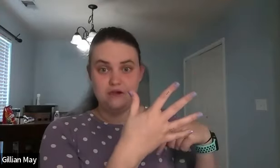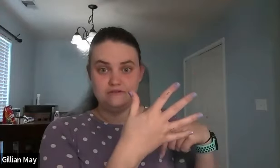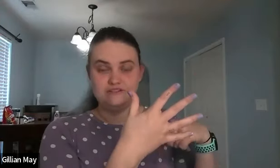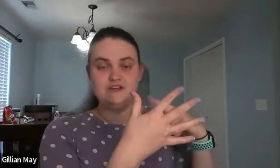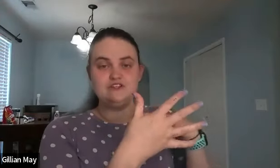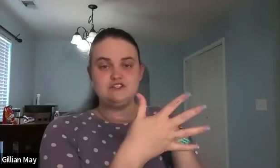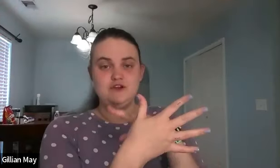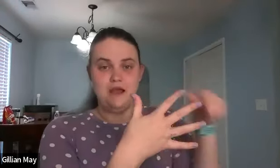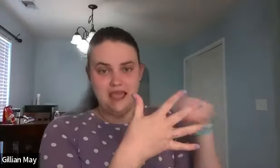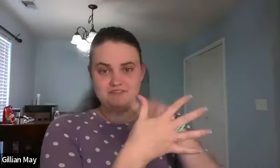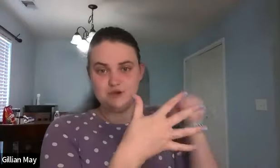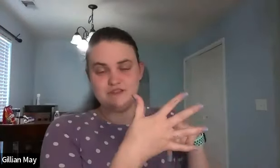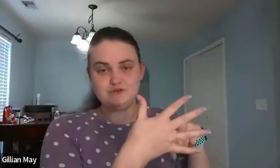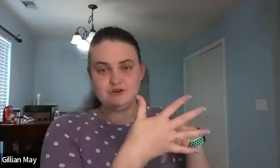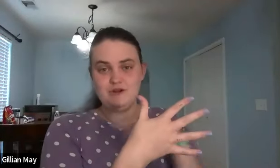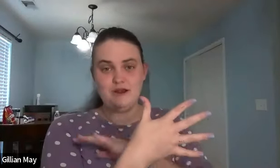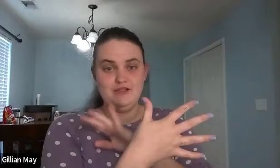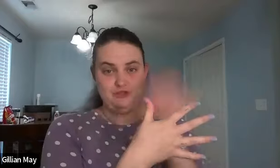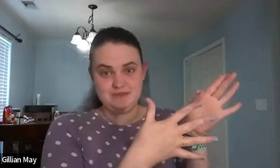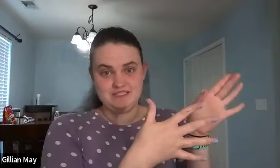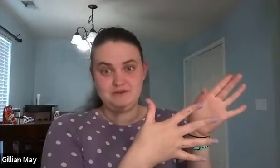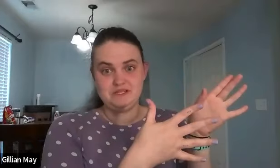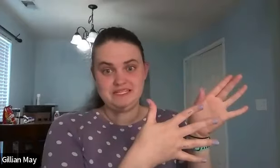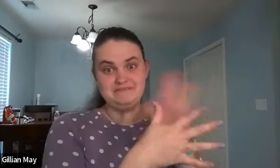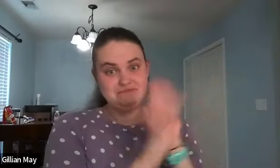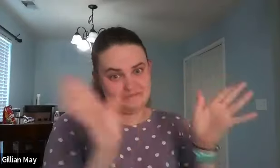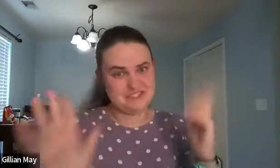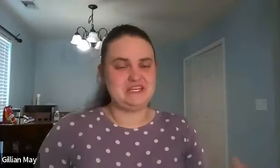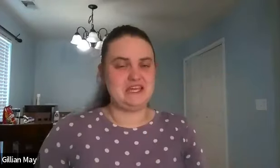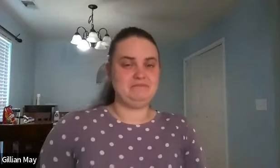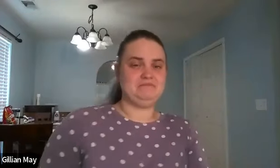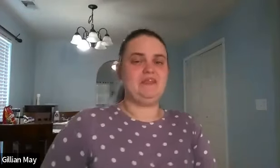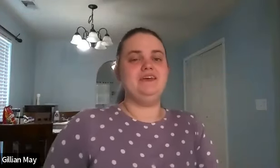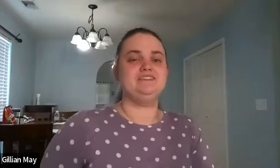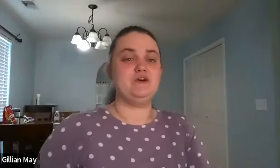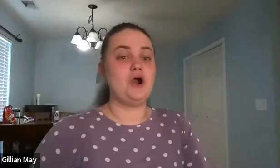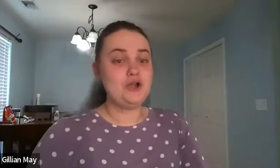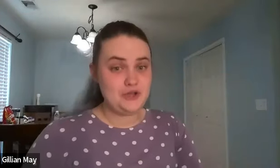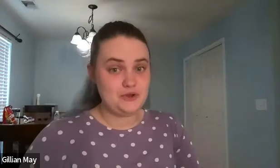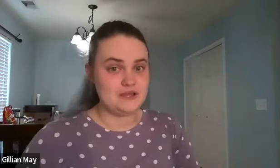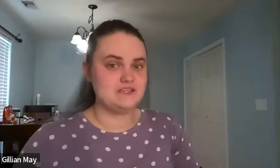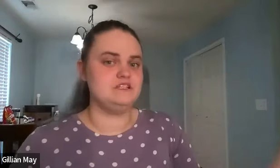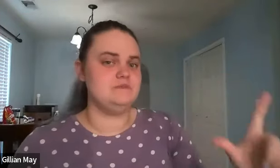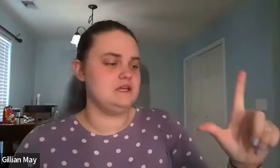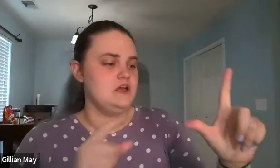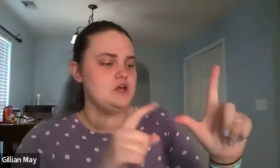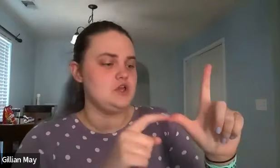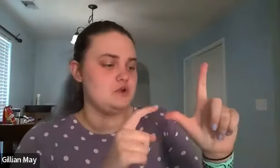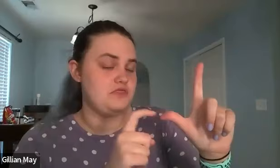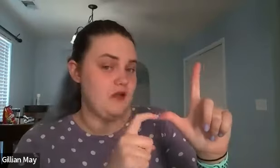hows. So I have to go in this order or I lose myself completely. Just saying. So our who is going to be your